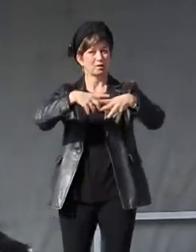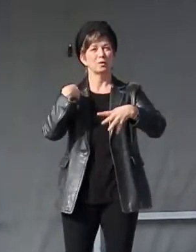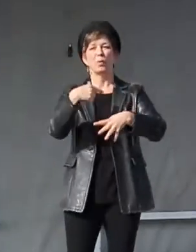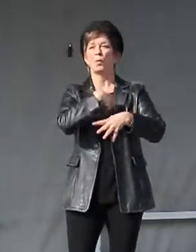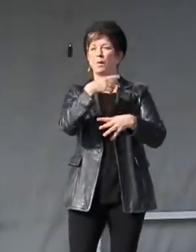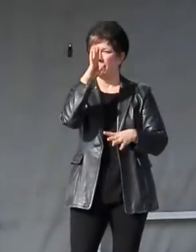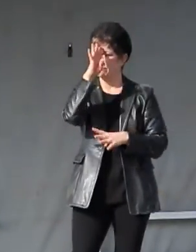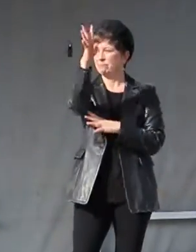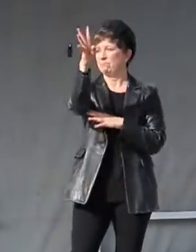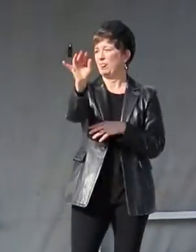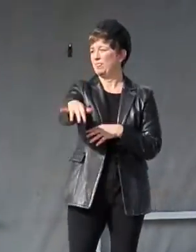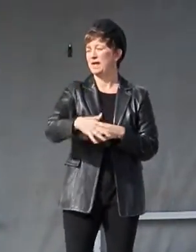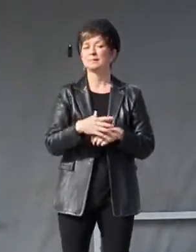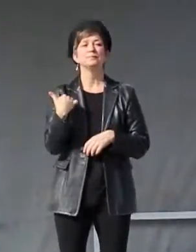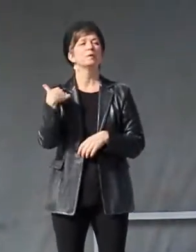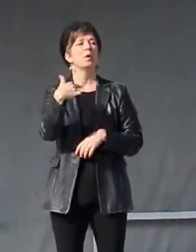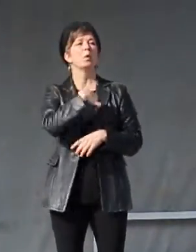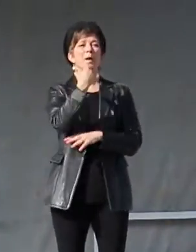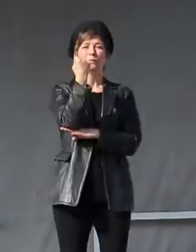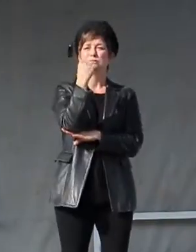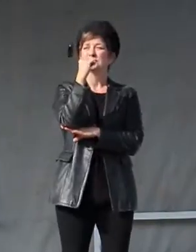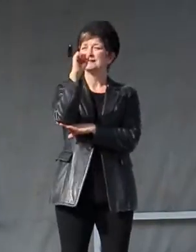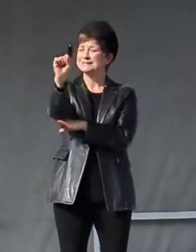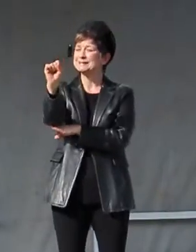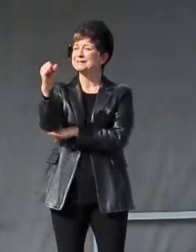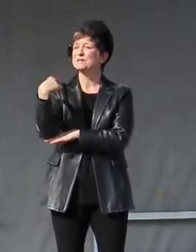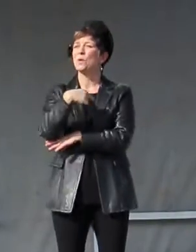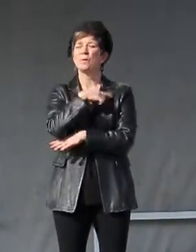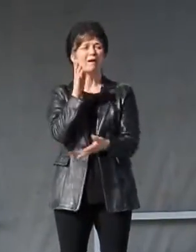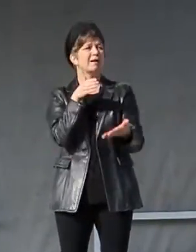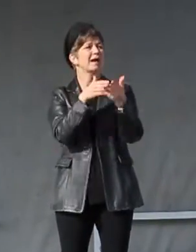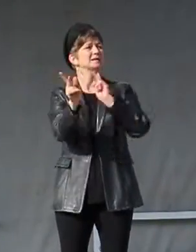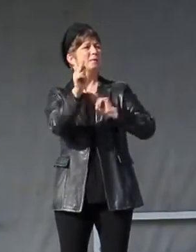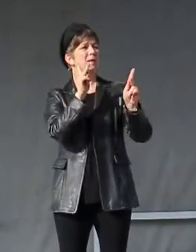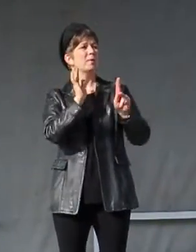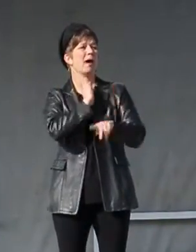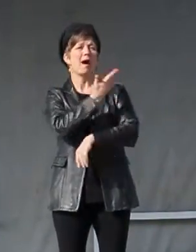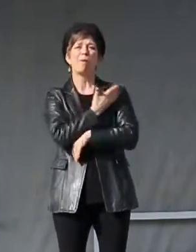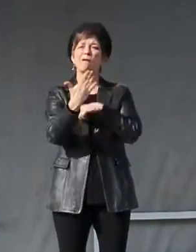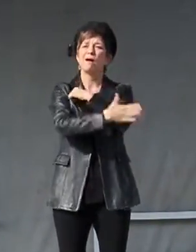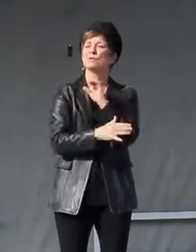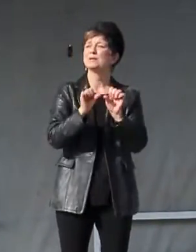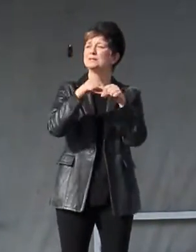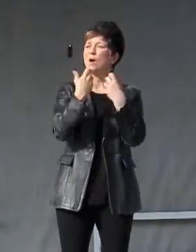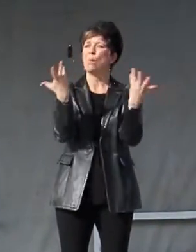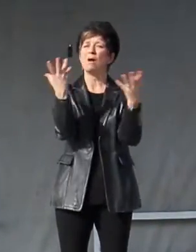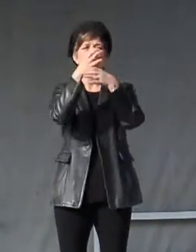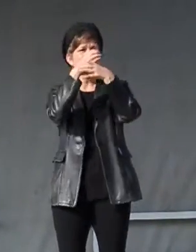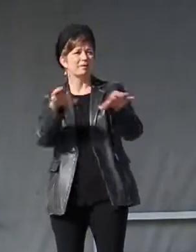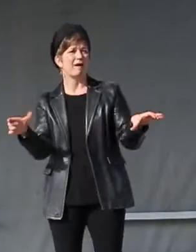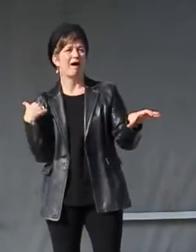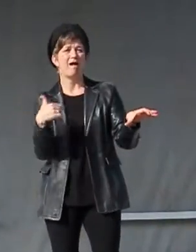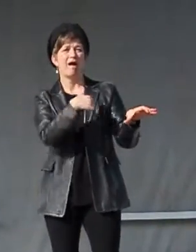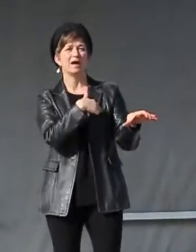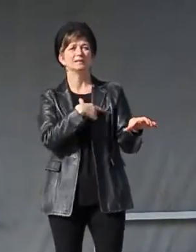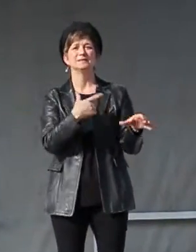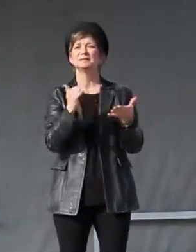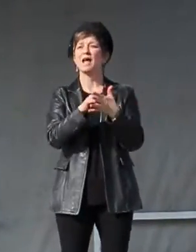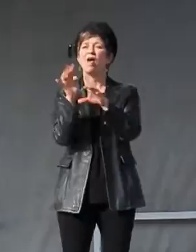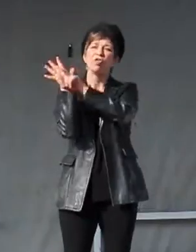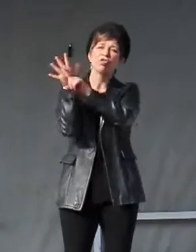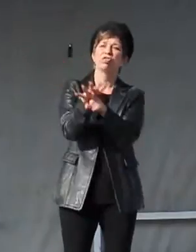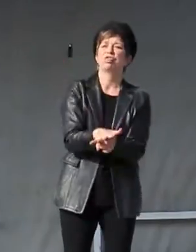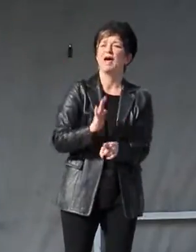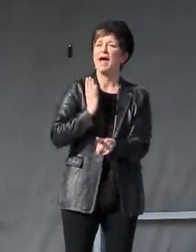together. We resist. We stand against those in our country and society who seek to divide us and stifle the diversity